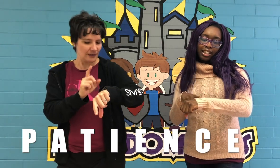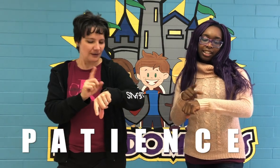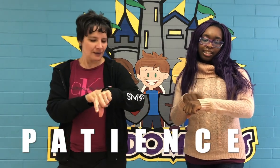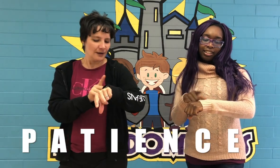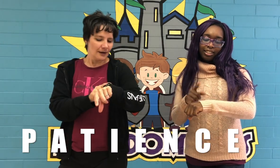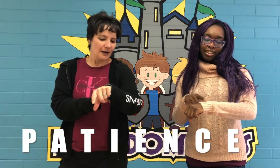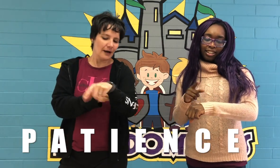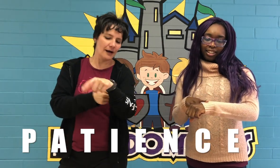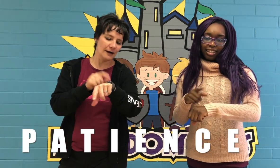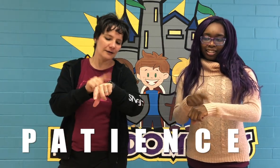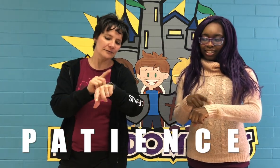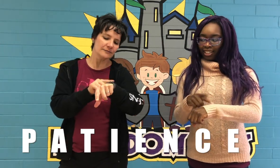line.